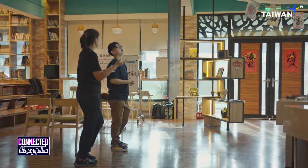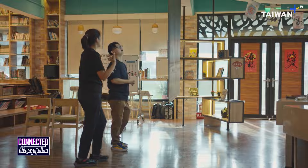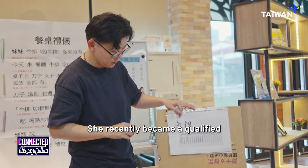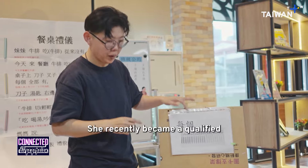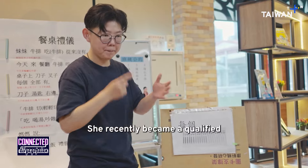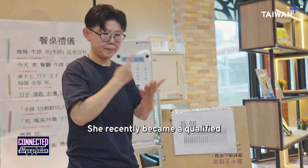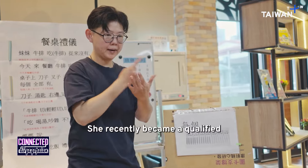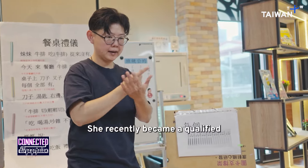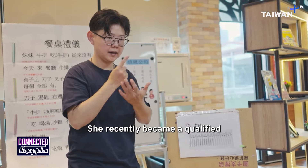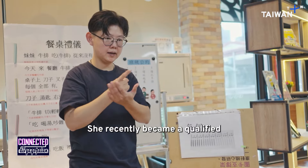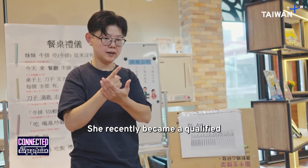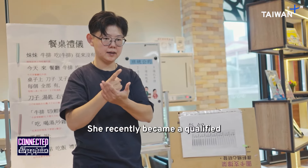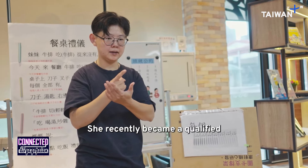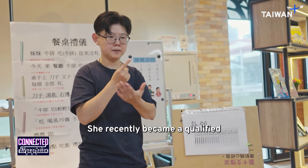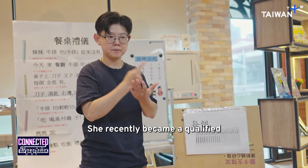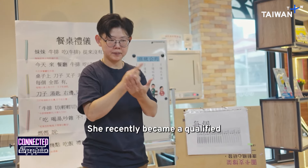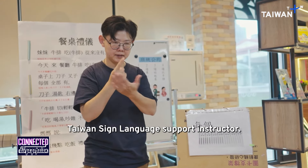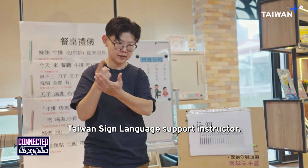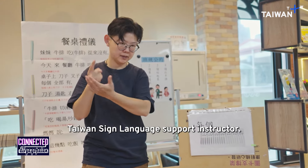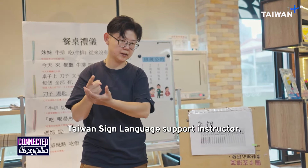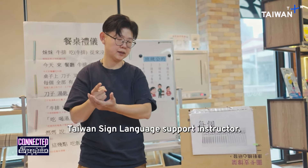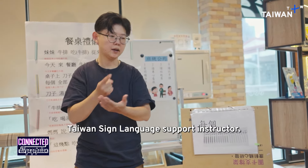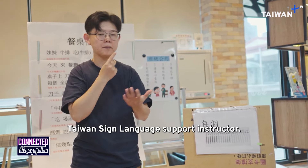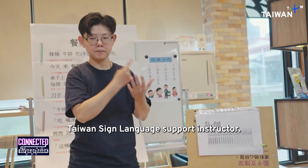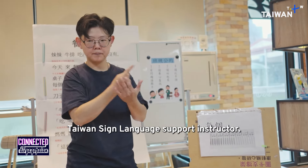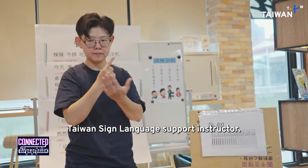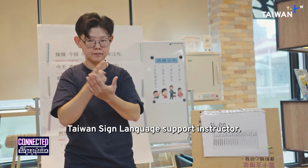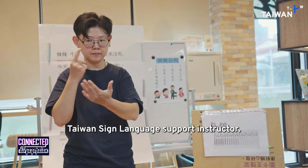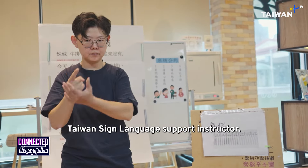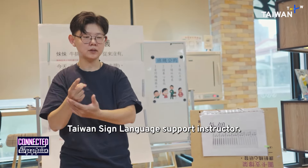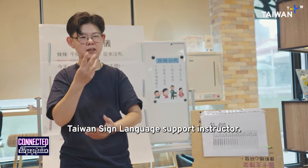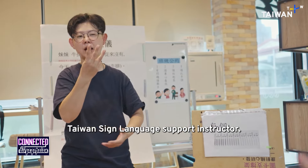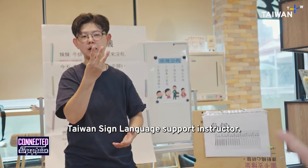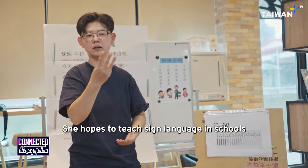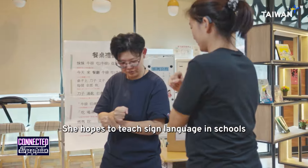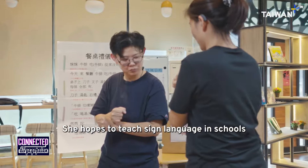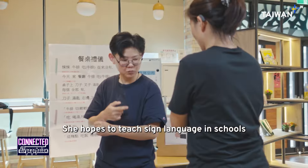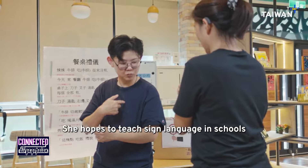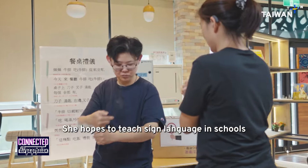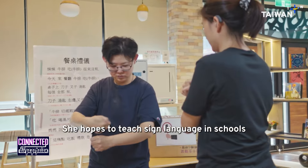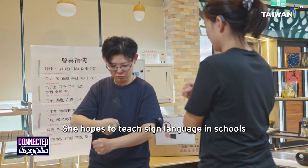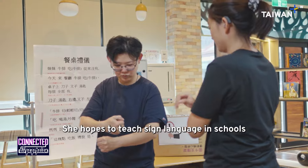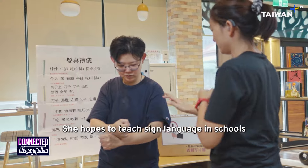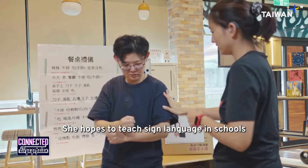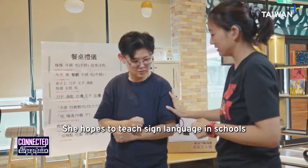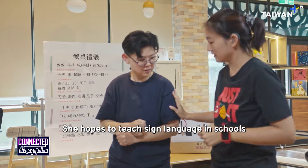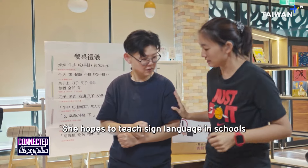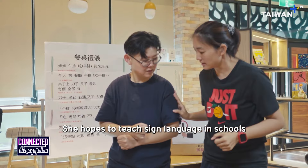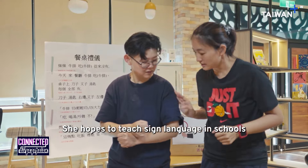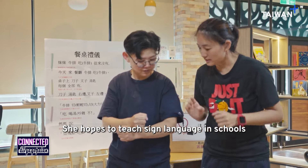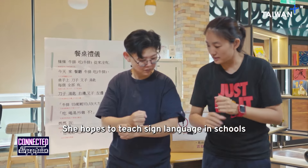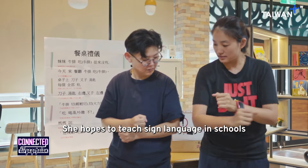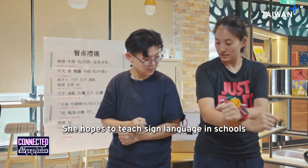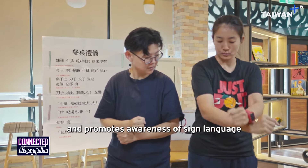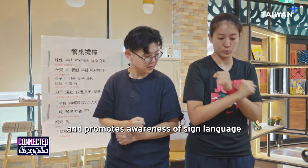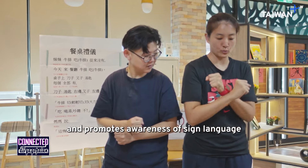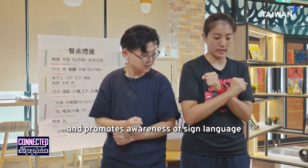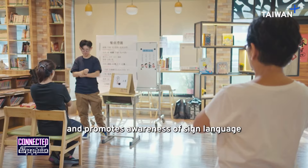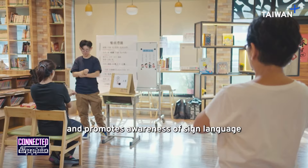She recently became a qualified Taiwan Sign Language support instructor. She hopes to teach sign language in schools and promotes awareness